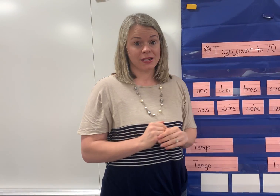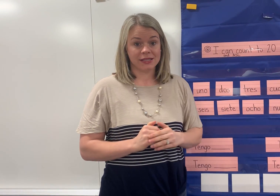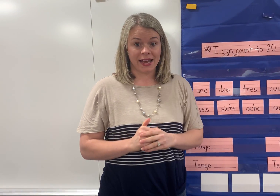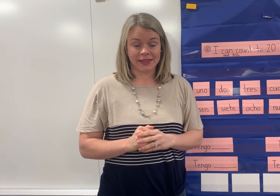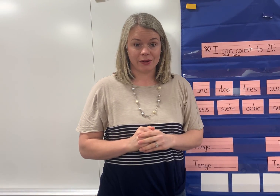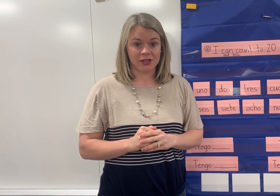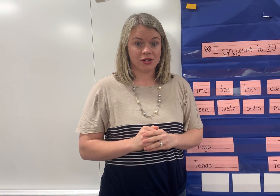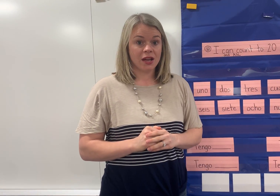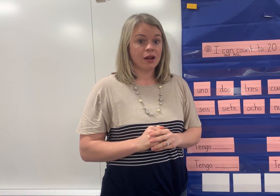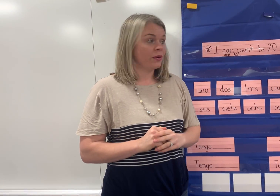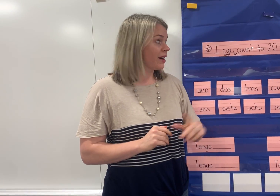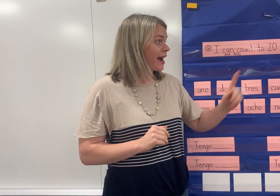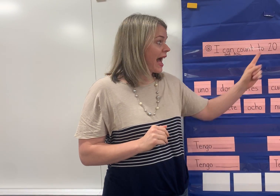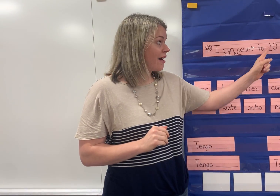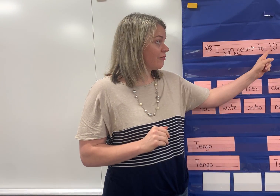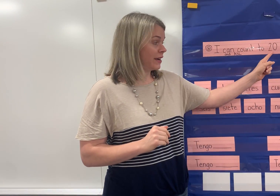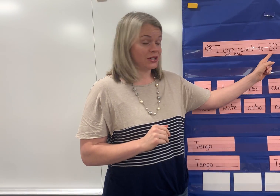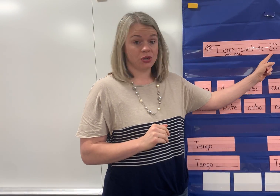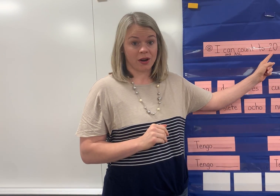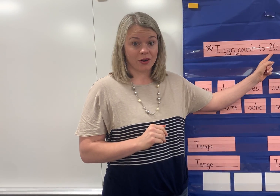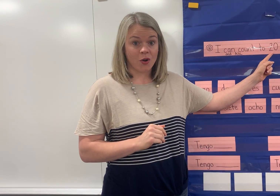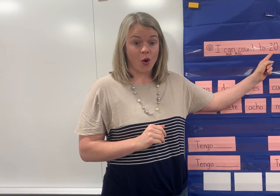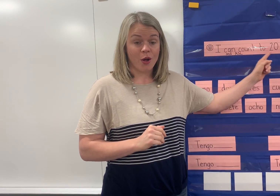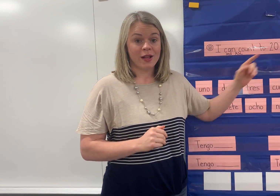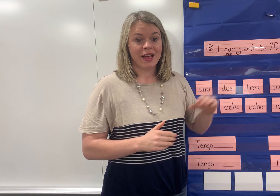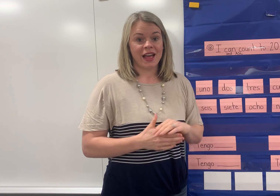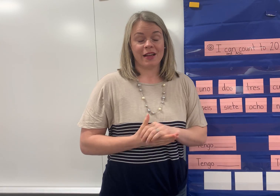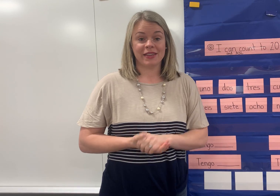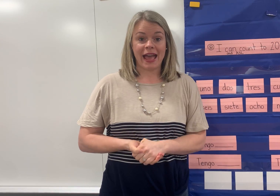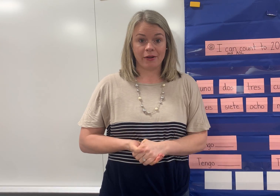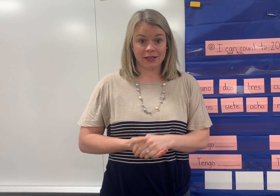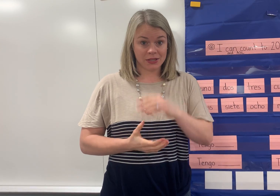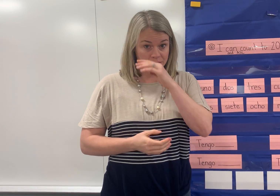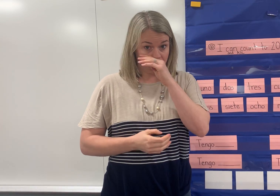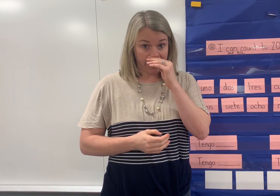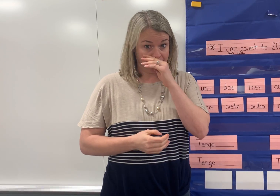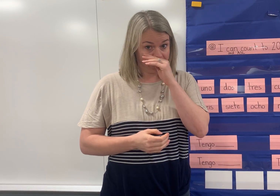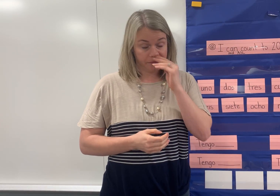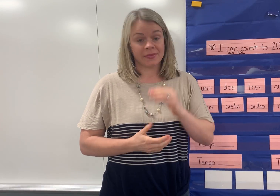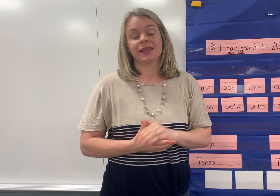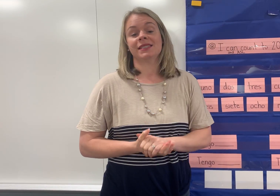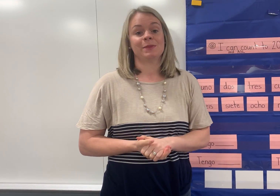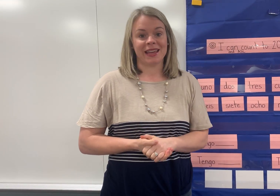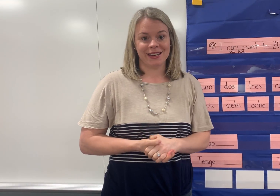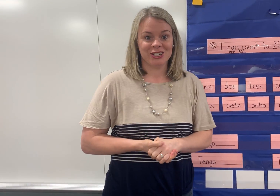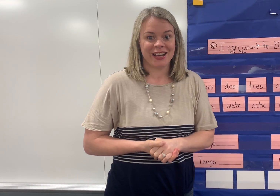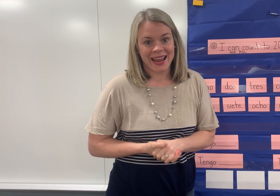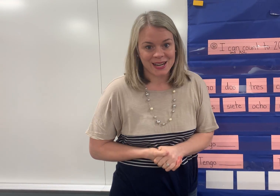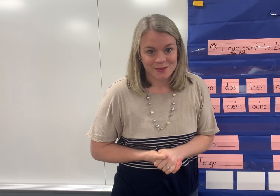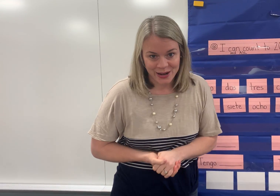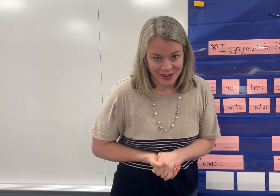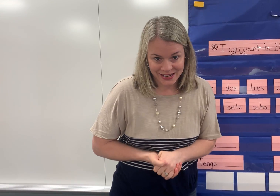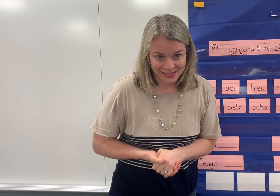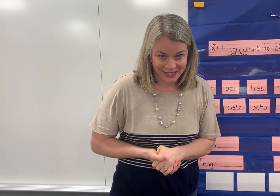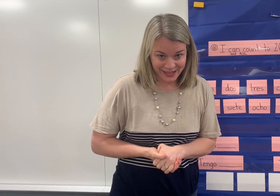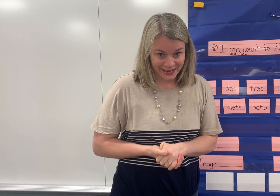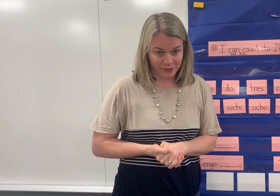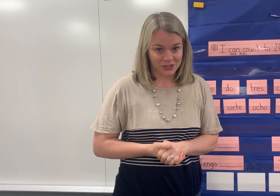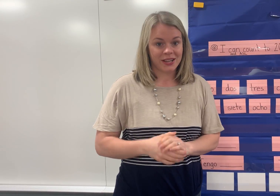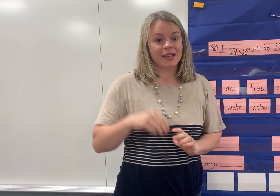Sign Language. We are halfway to our goal of counting to 20 in Spanish and American Sign Language.